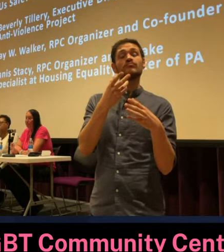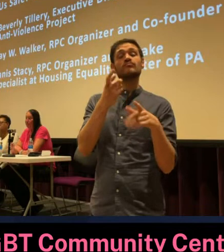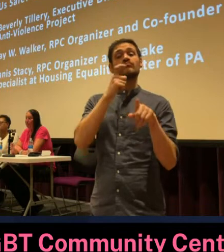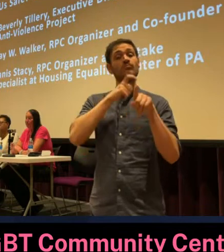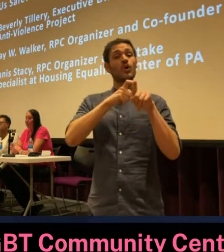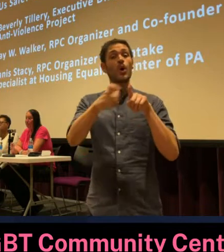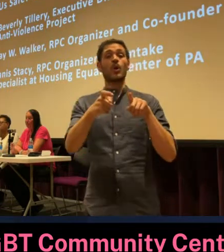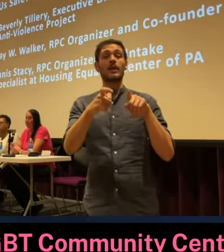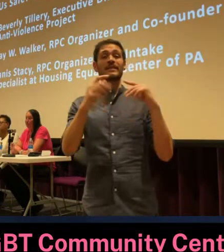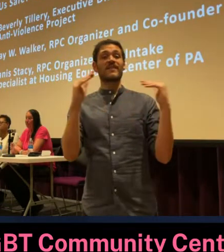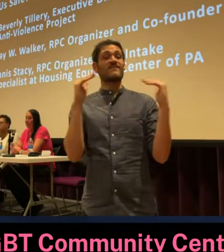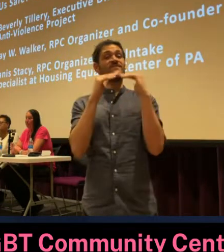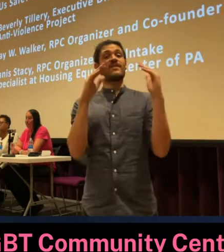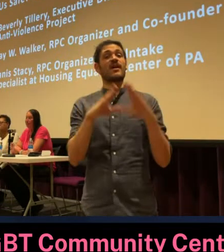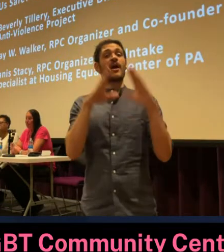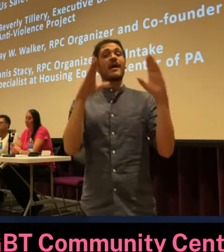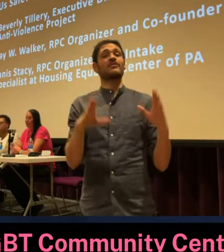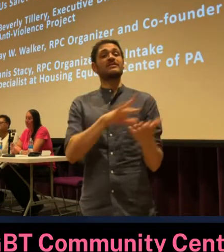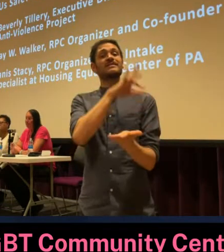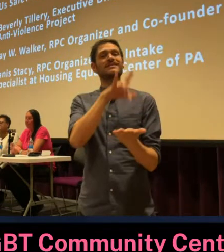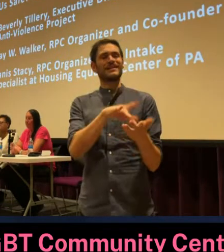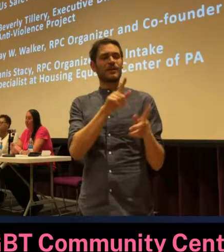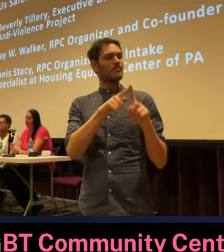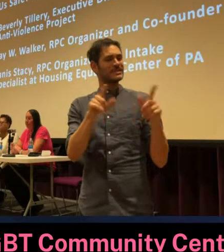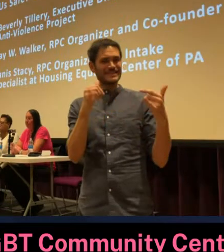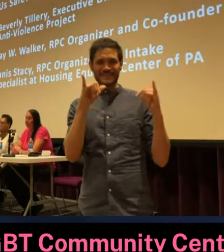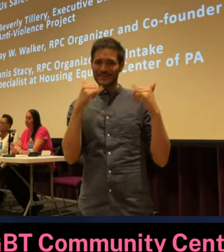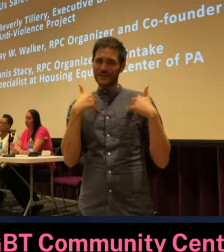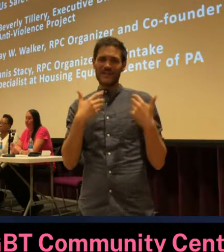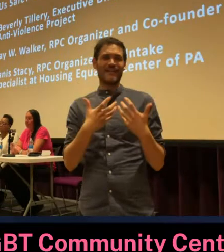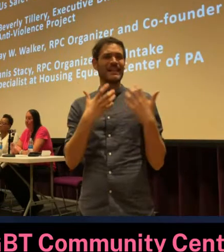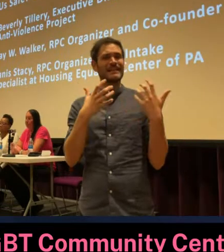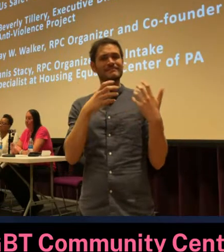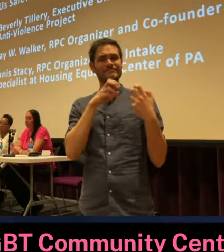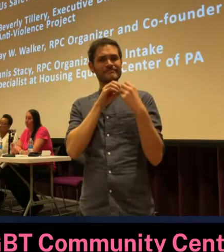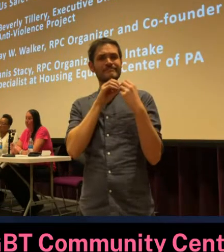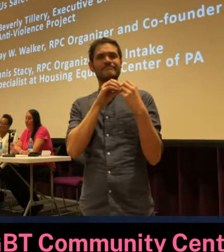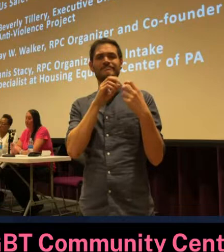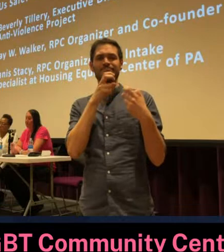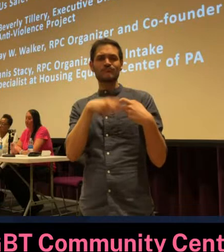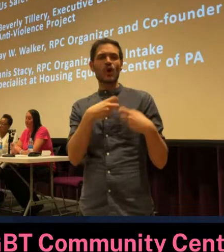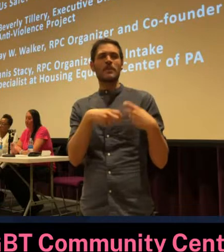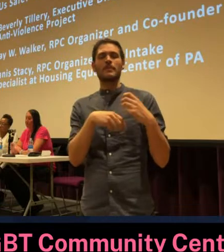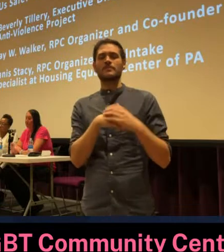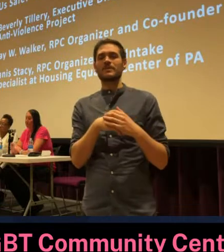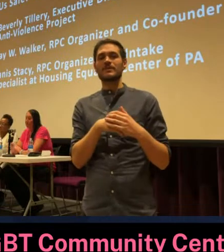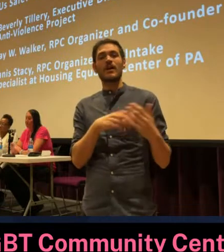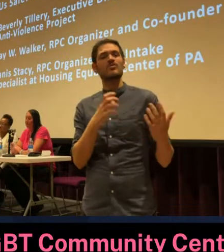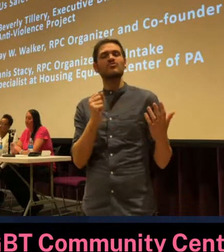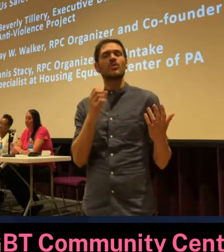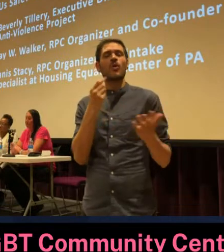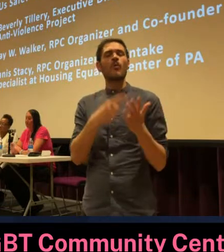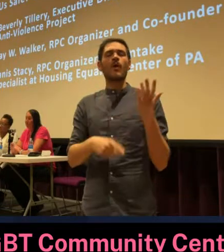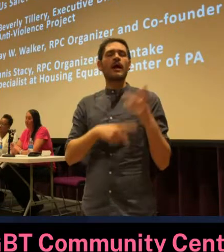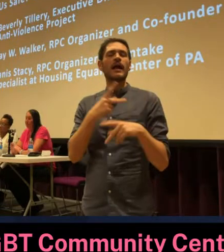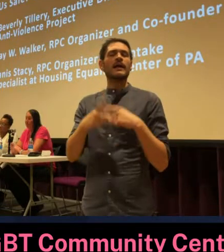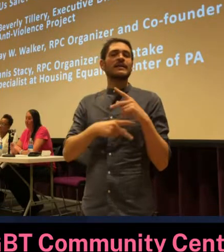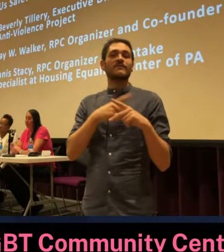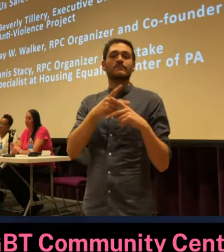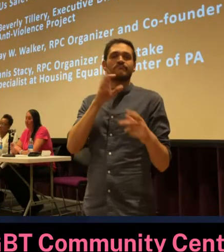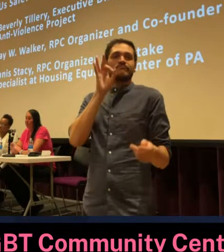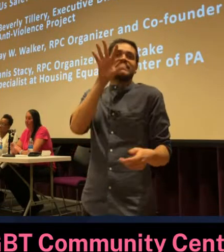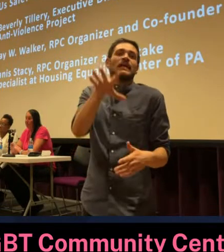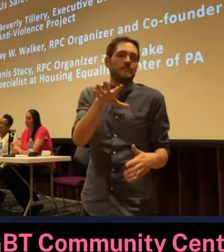but they deal with a lot of issues of housing and violence in general. If, in talking to a youth, what are some tips I can give them